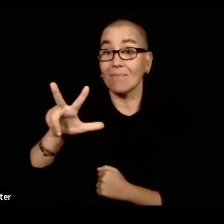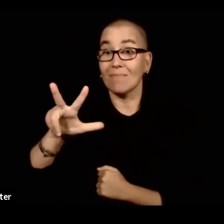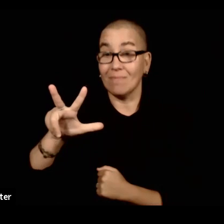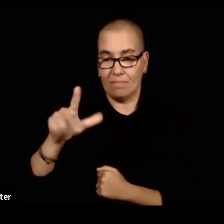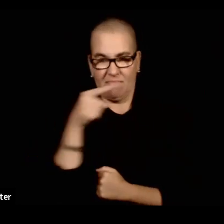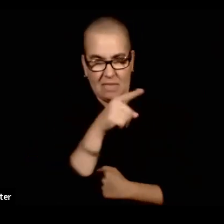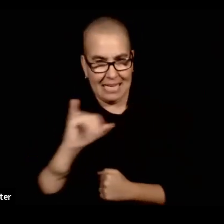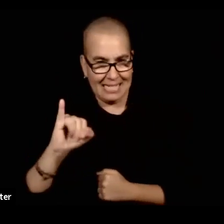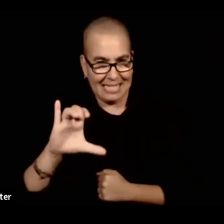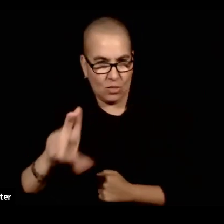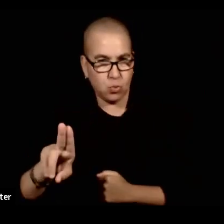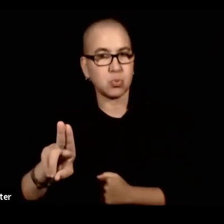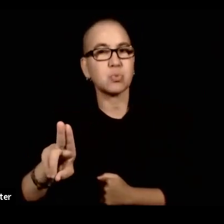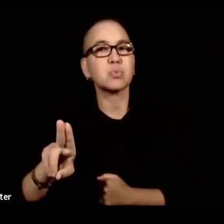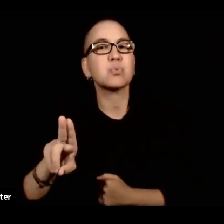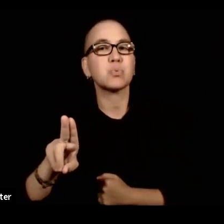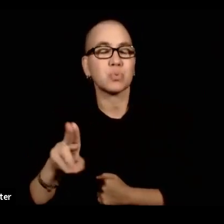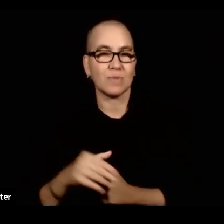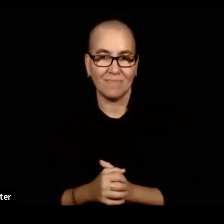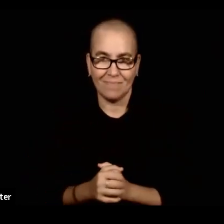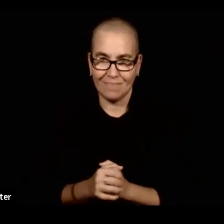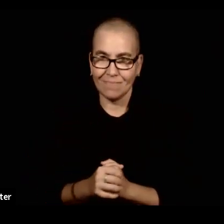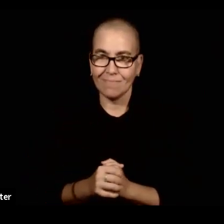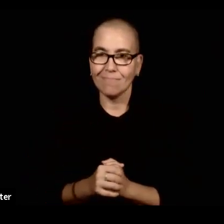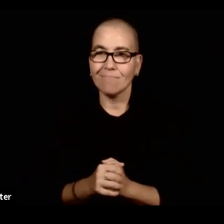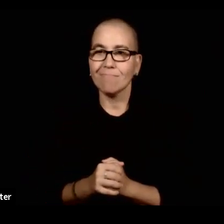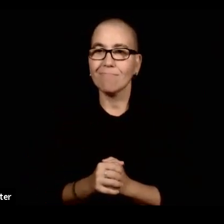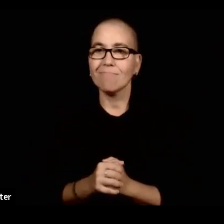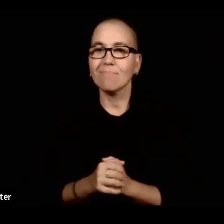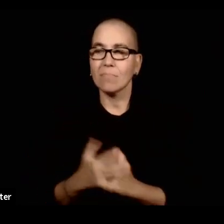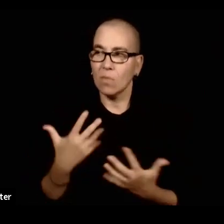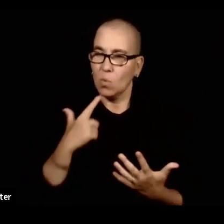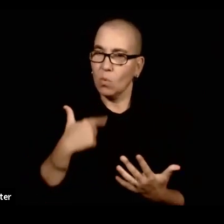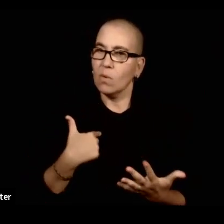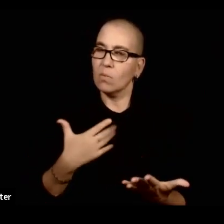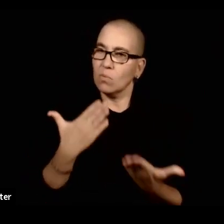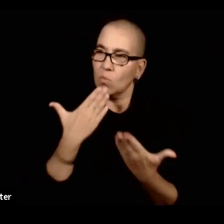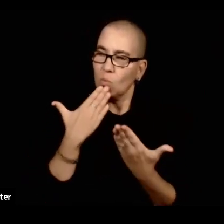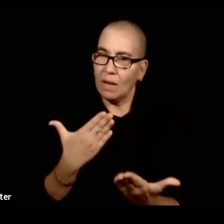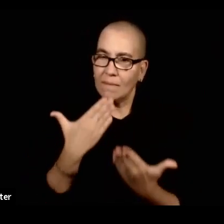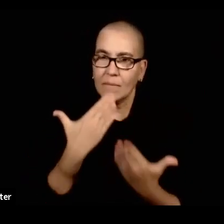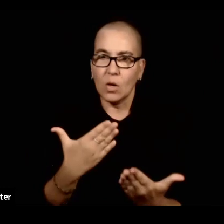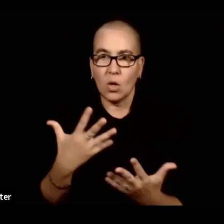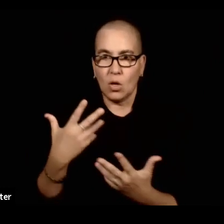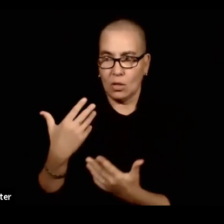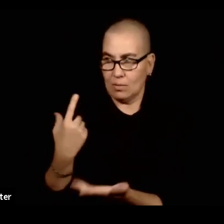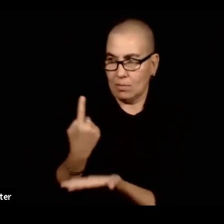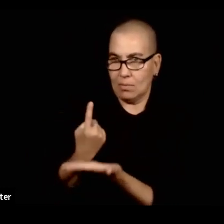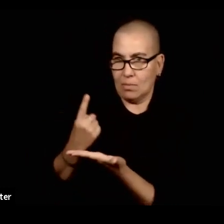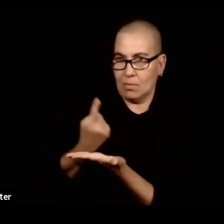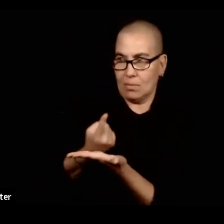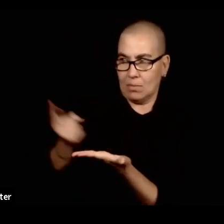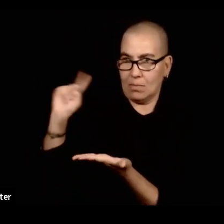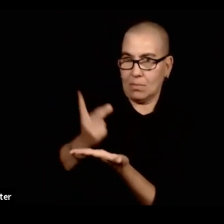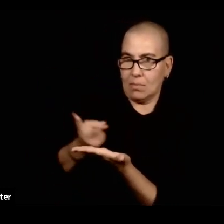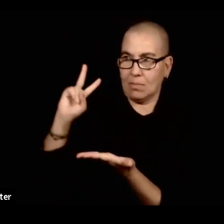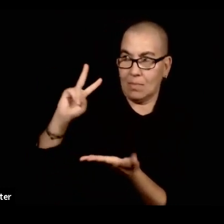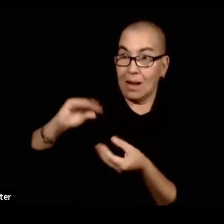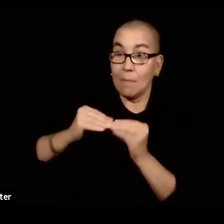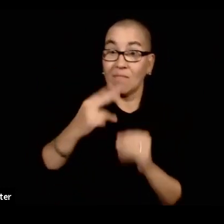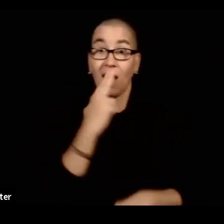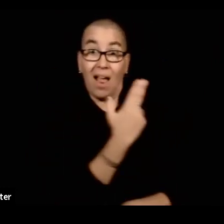and feeling grateful, as Chris says, over the last few weeks with a declining hospital census. But